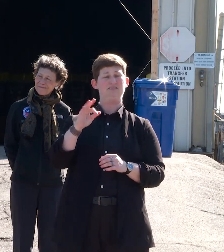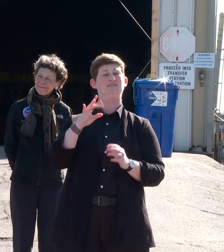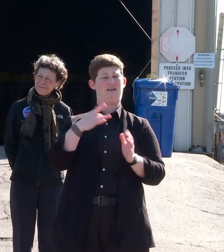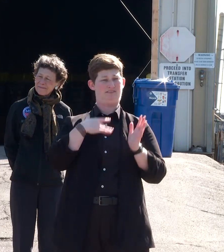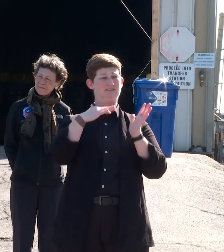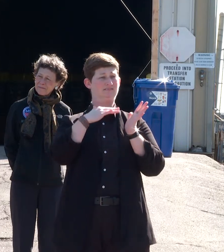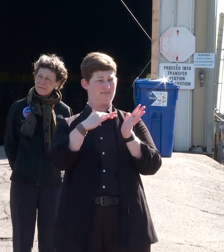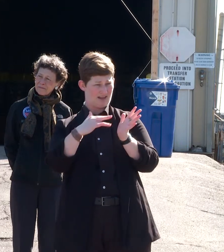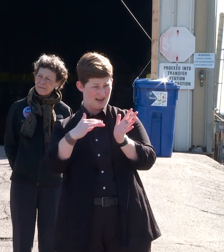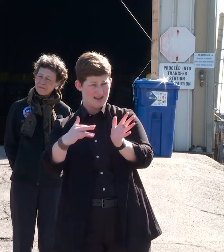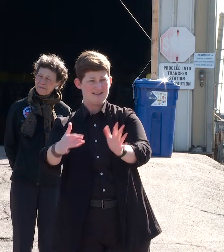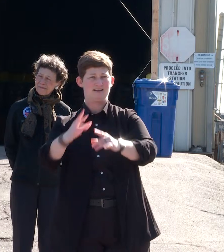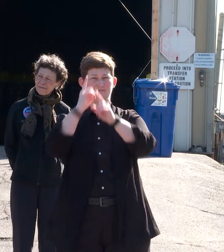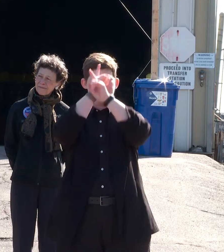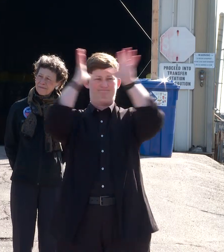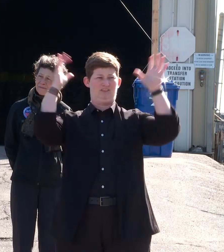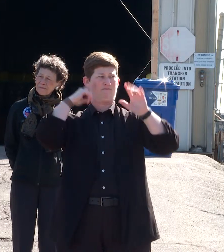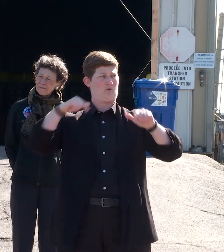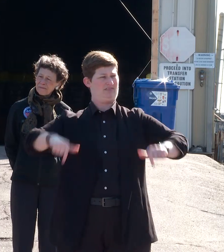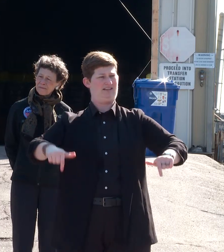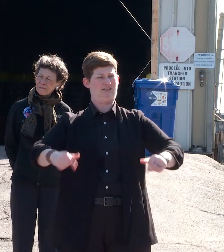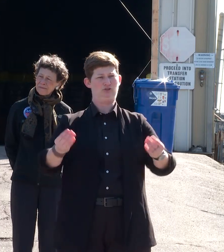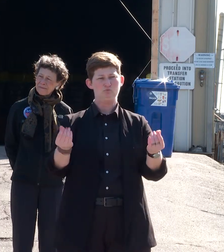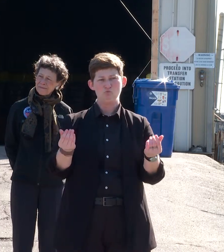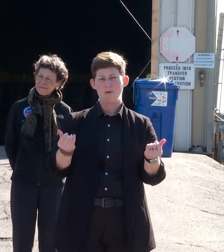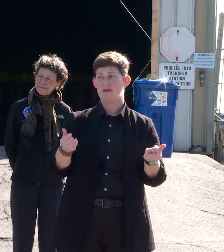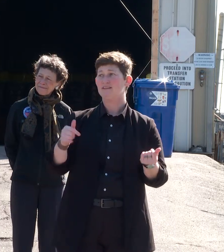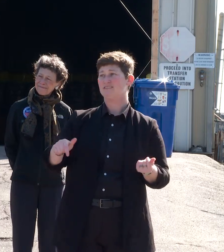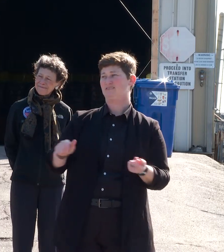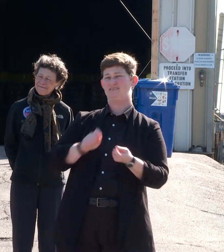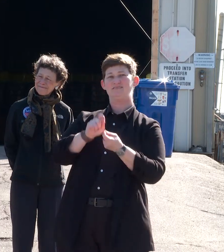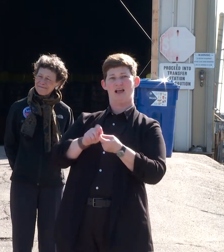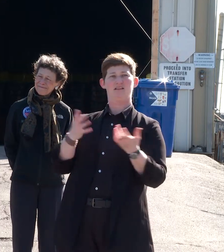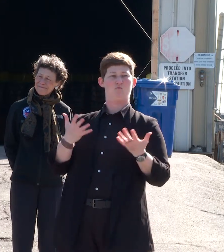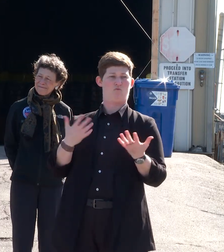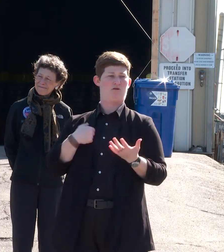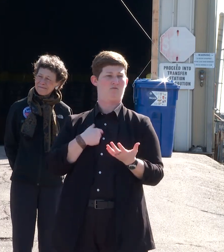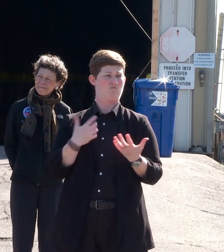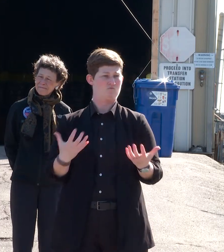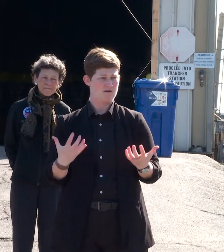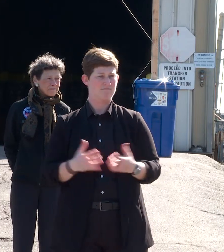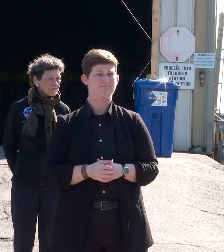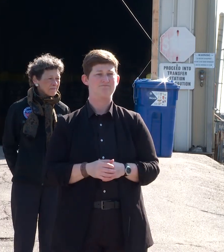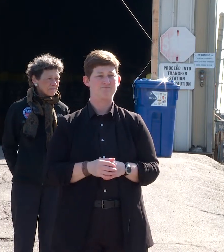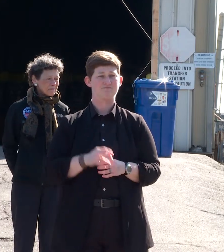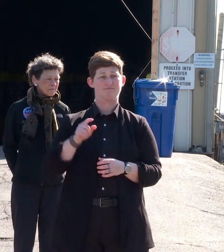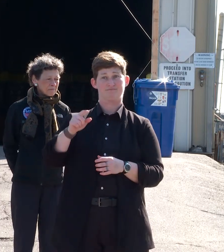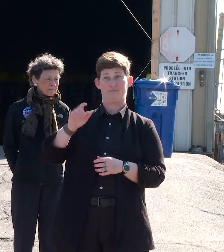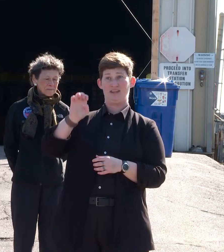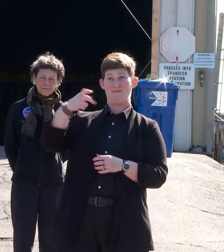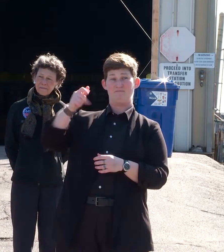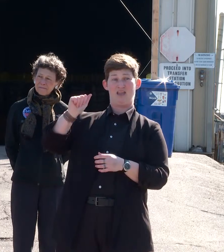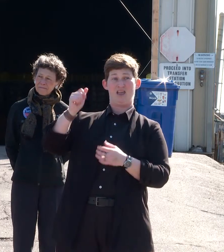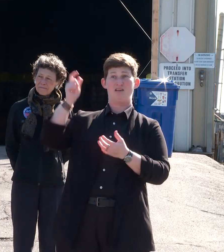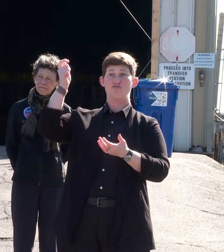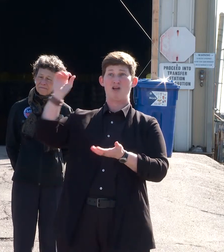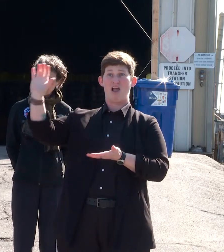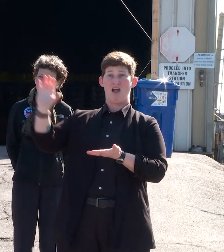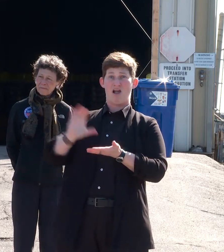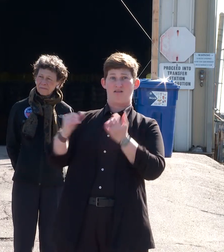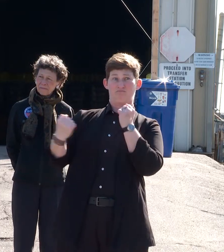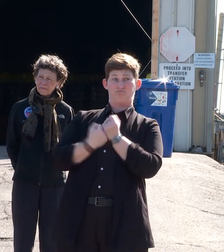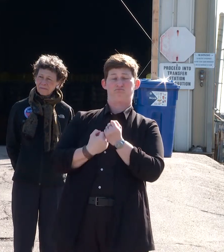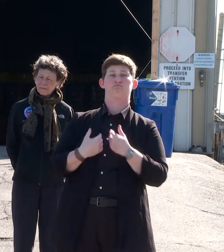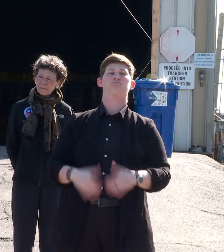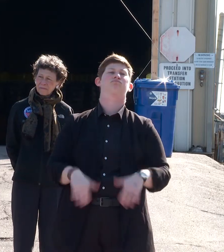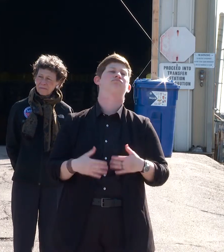property, and this is what we needed. We needed the support, this grant from the EPA to give us that push to redeveloping this site.